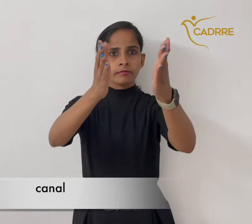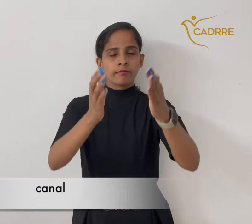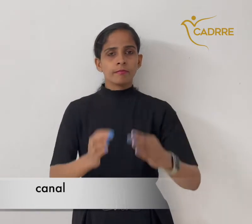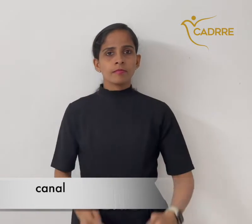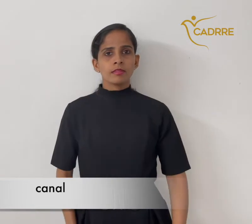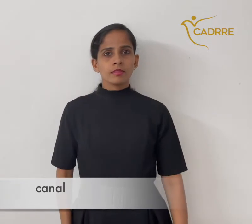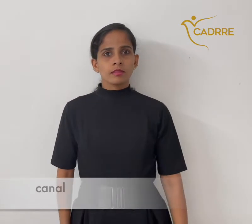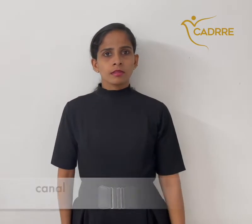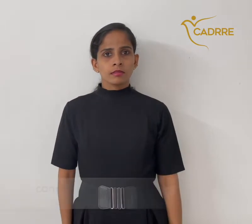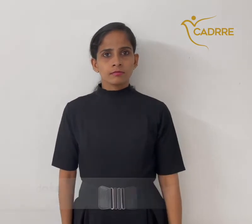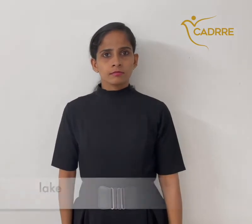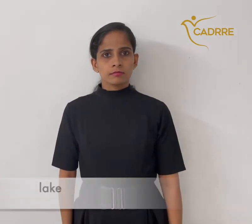canal,